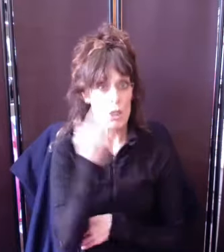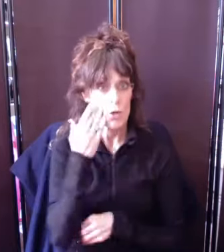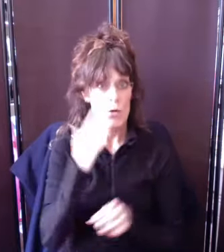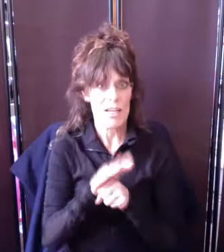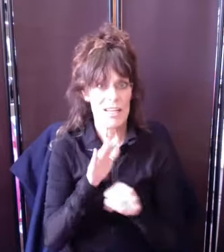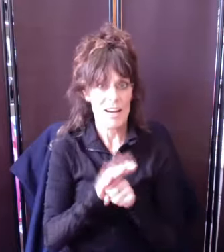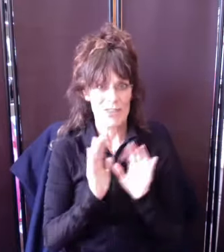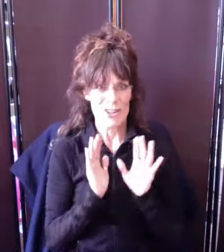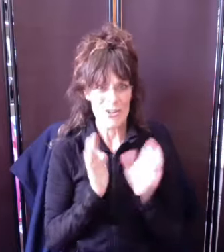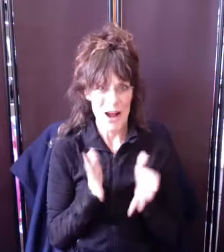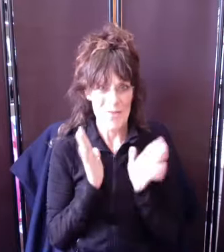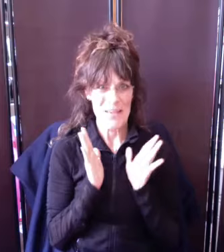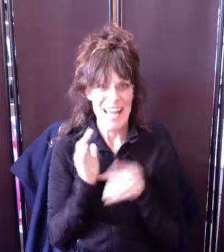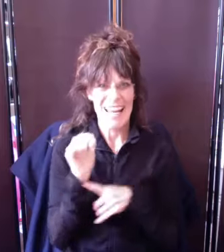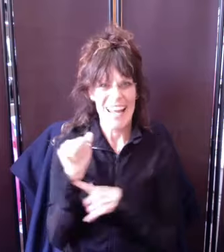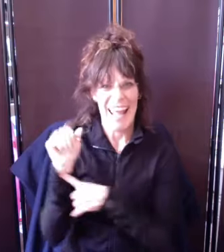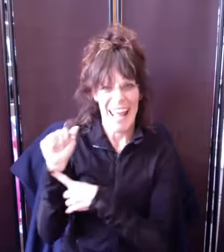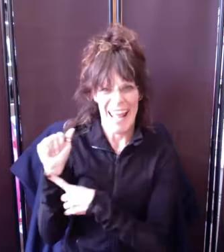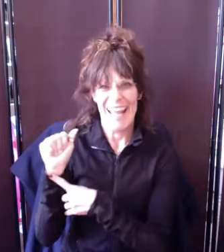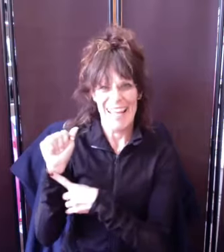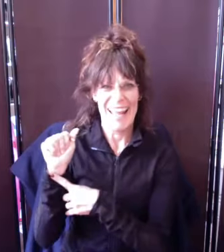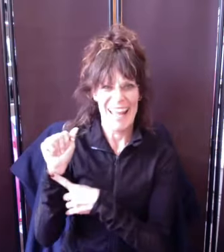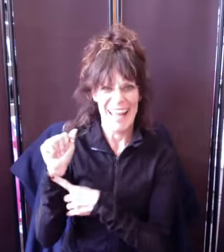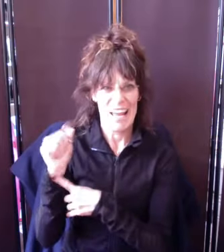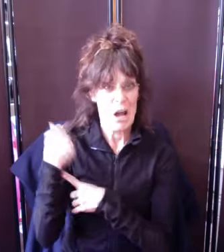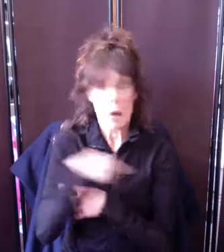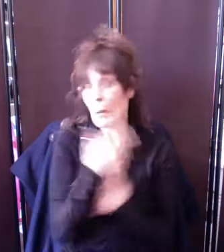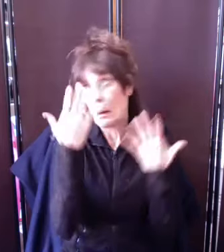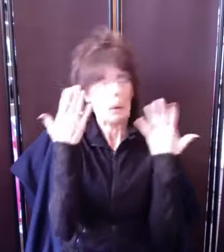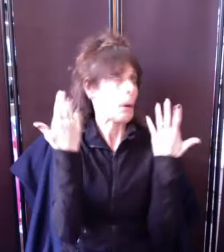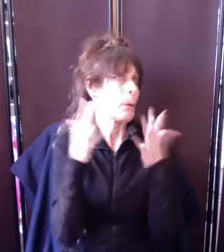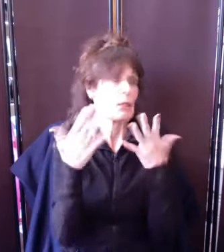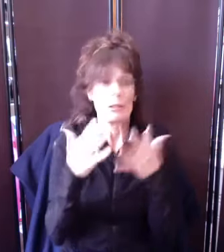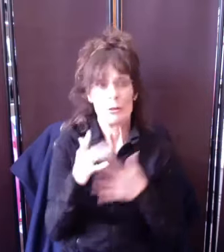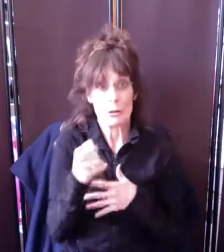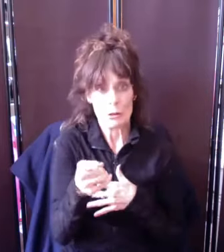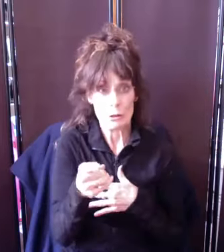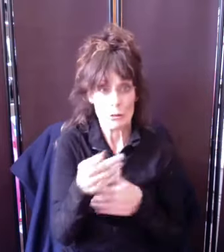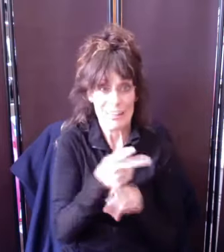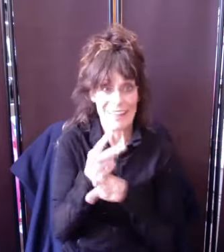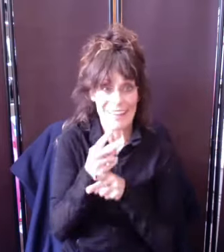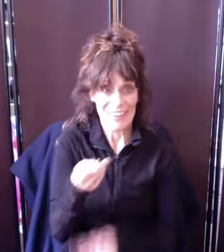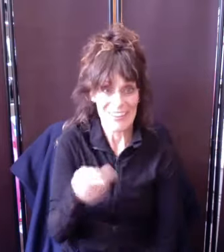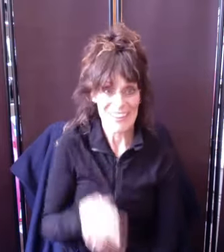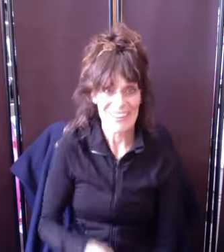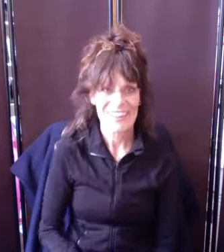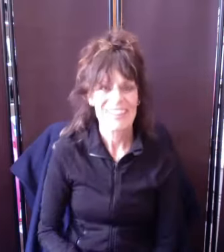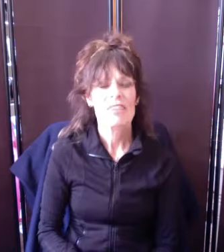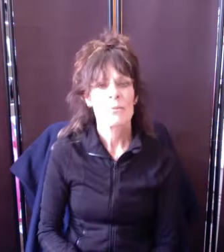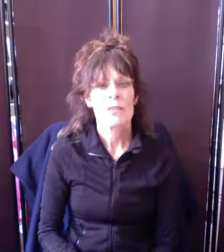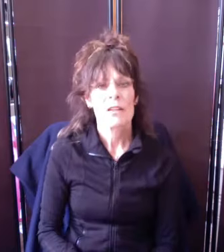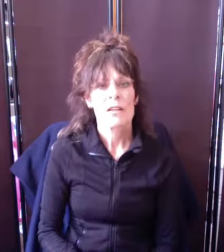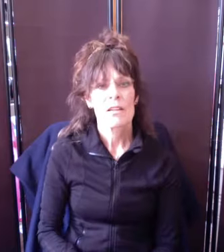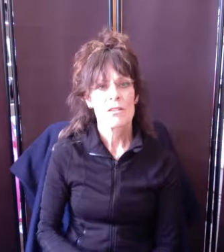AA. Like, we don't know what to do with you. You take her, right? So I spent those 3.5 years in college trying